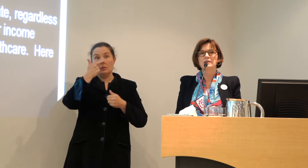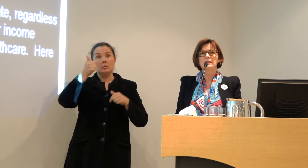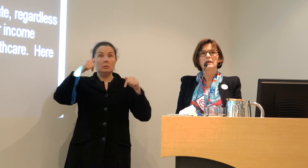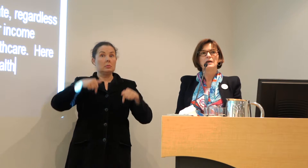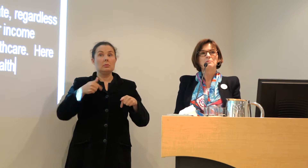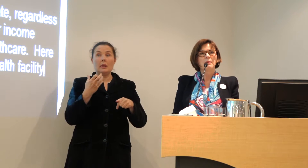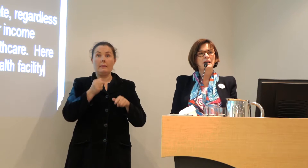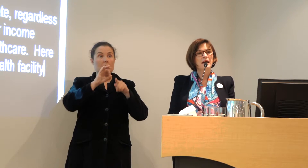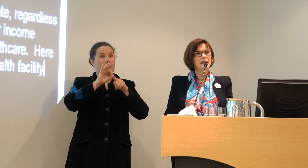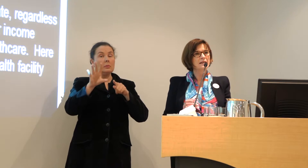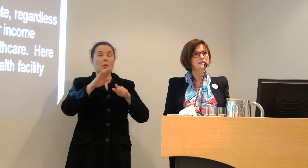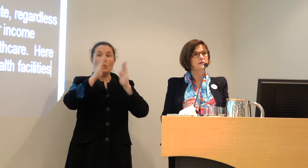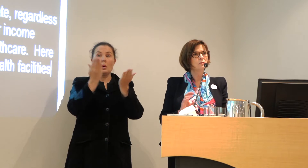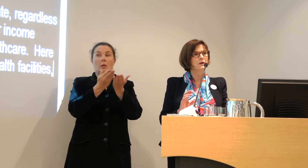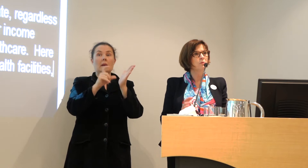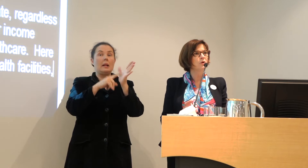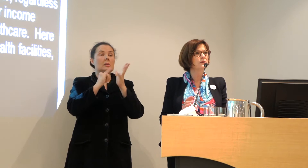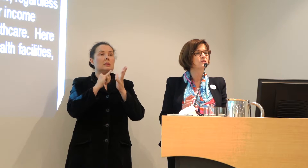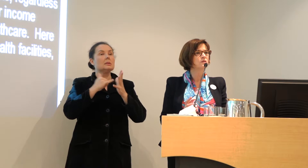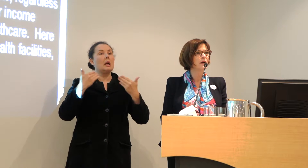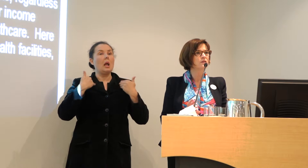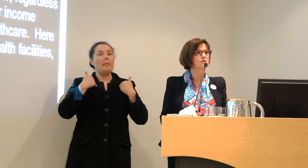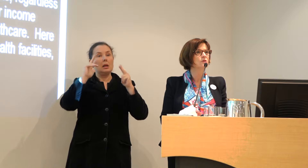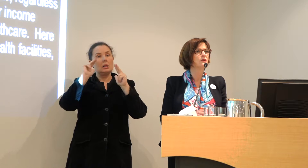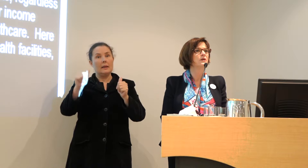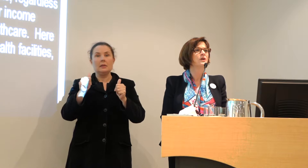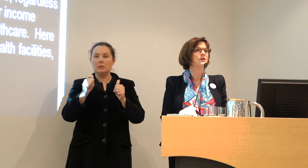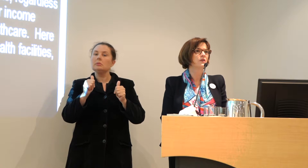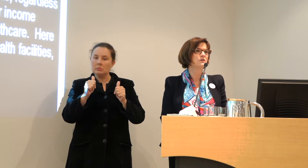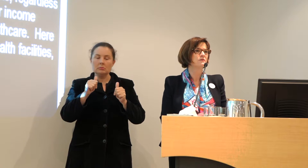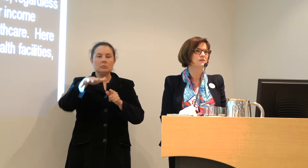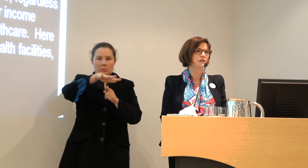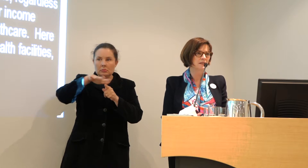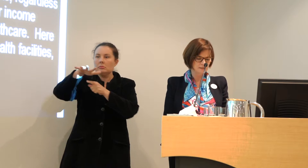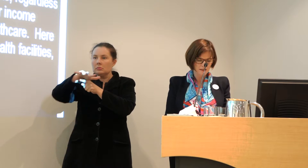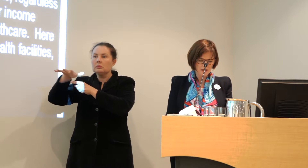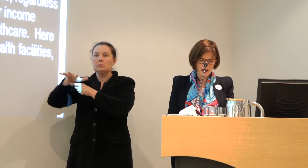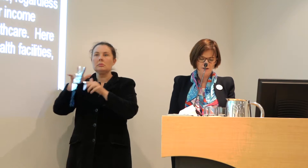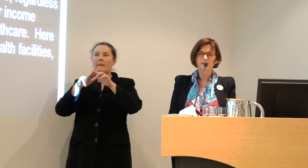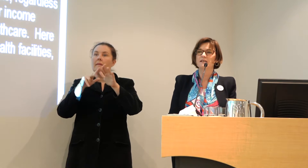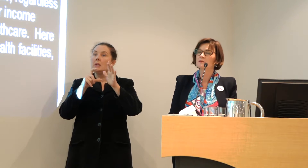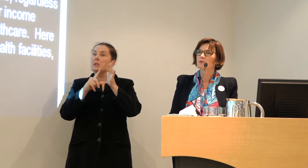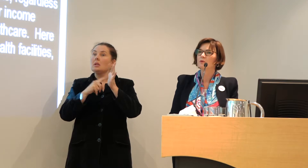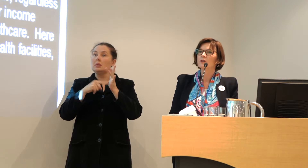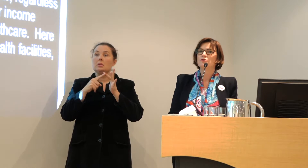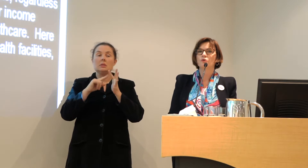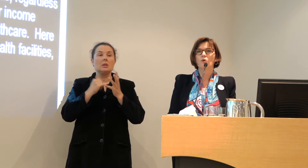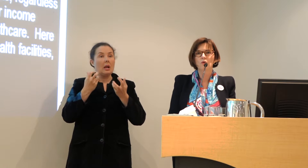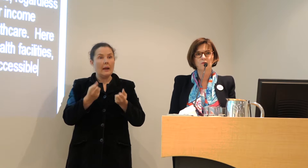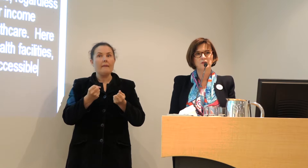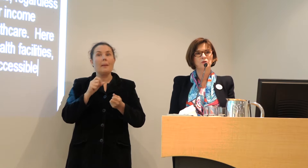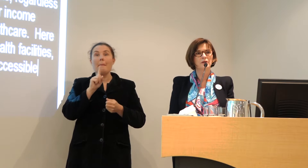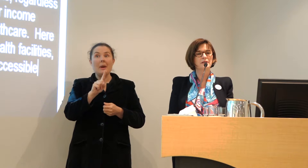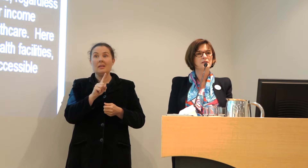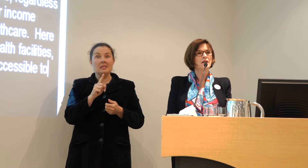facilities. But unless we work to make certain that those facilities are accessible to